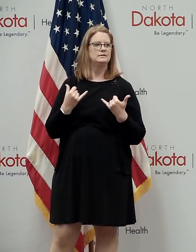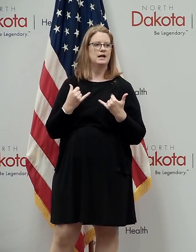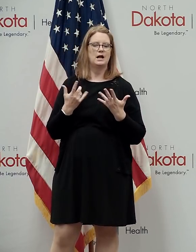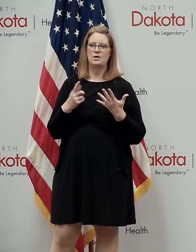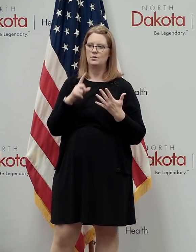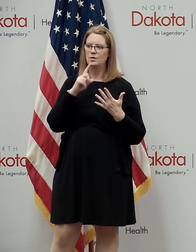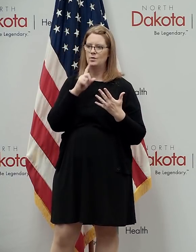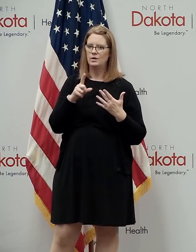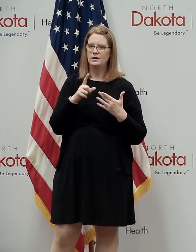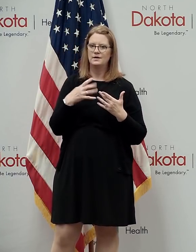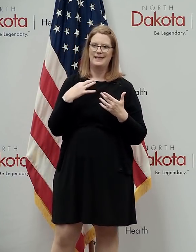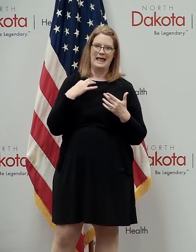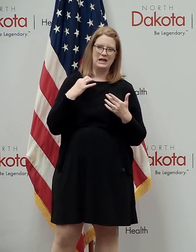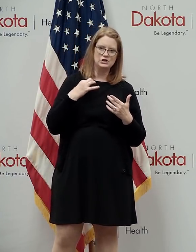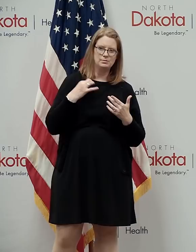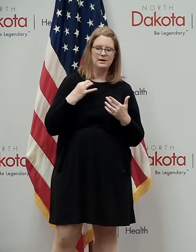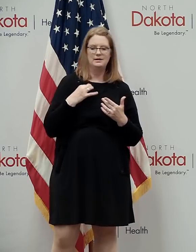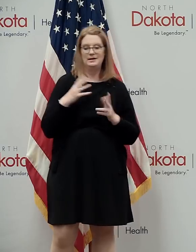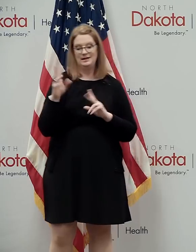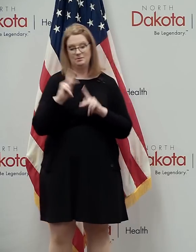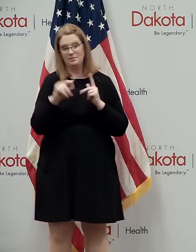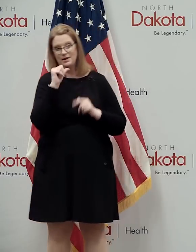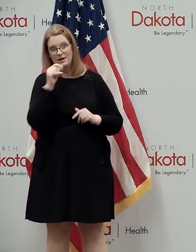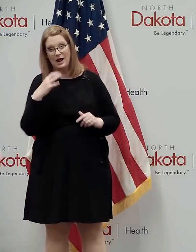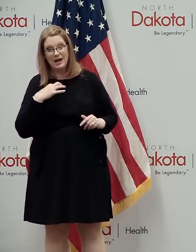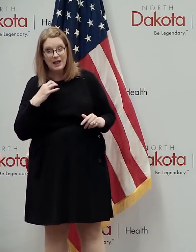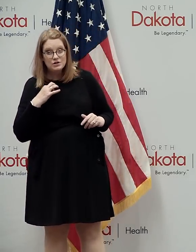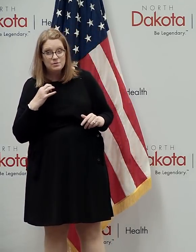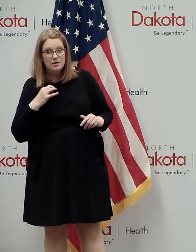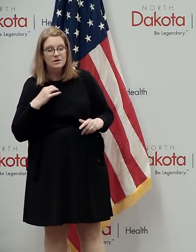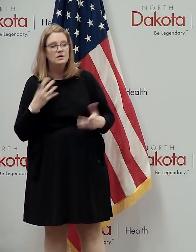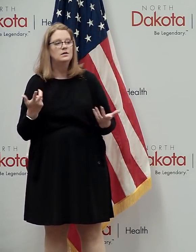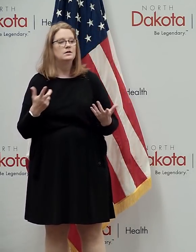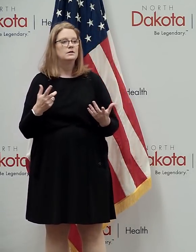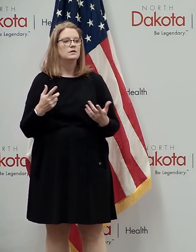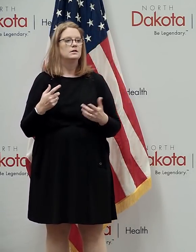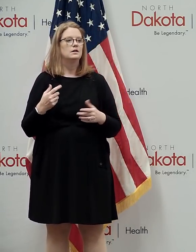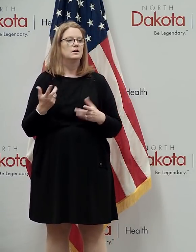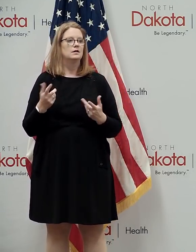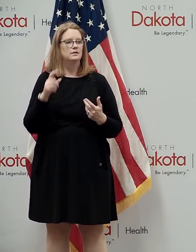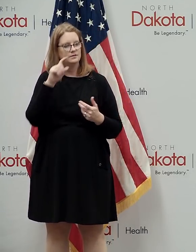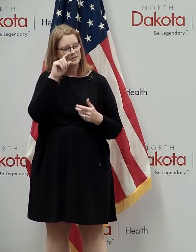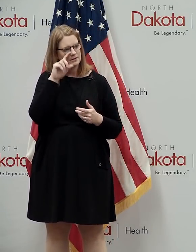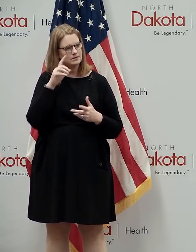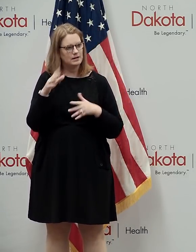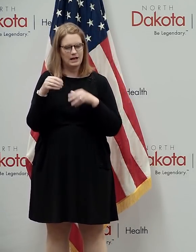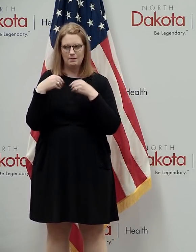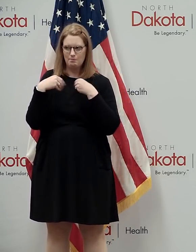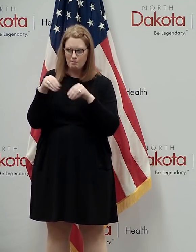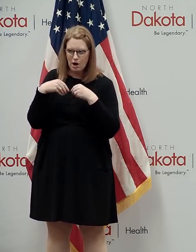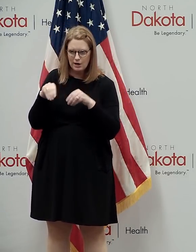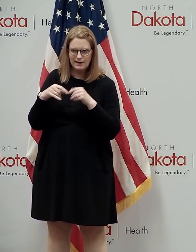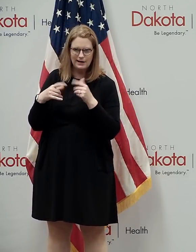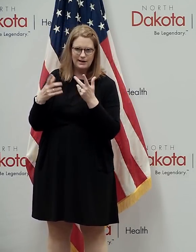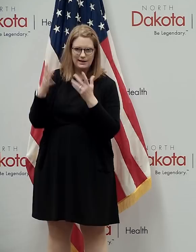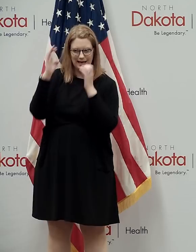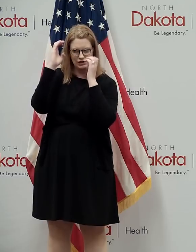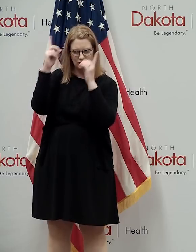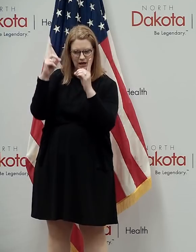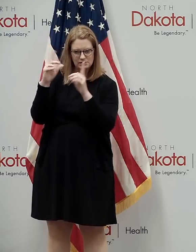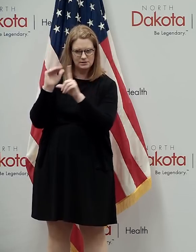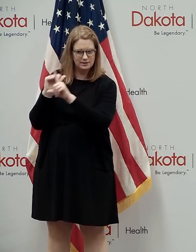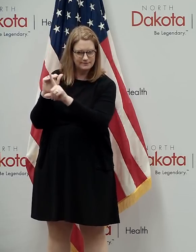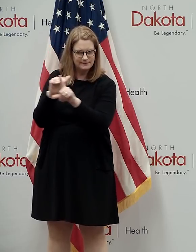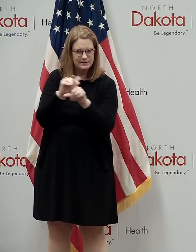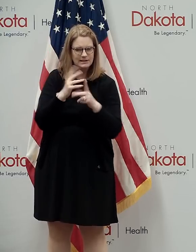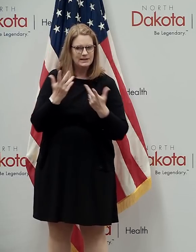eligibility and ineligibility. And presently, we are not including in the eligible expenses marketing campaigns. However, one